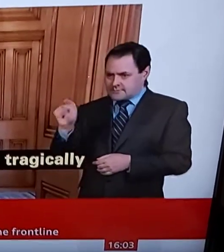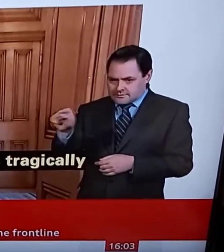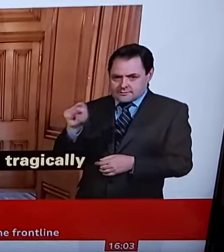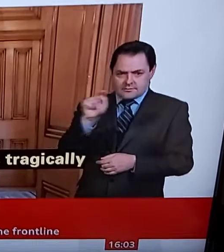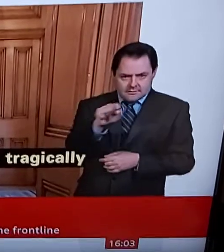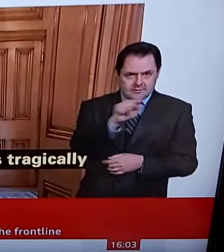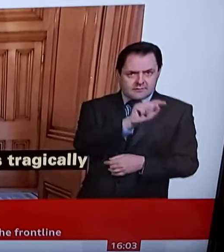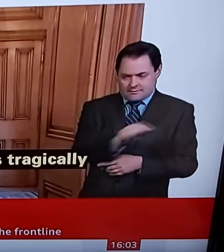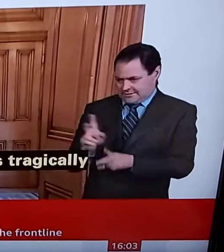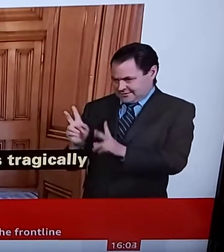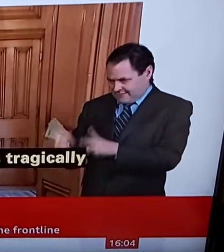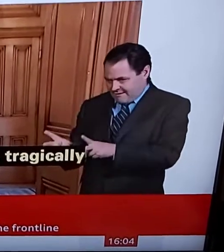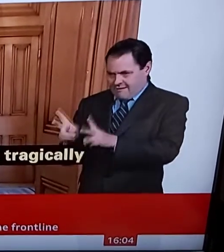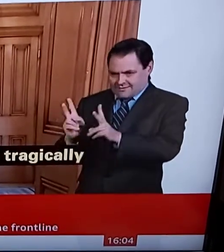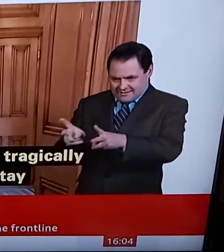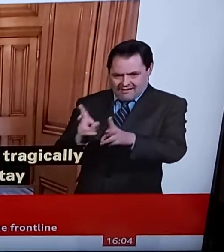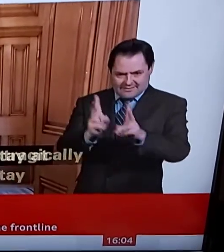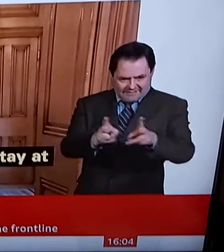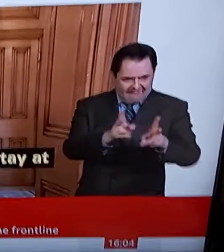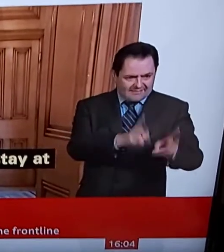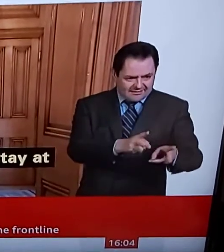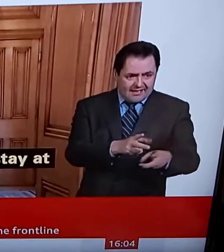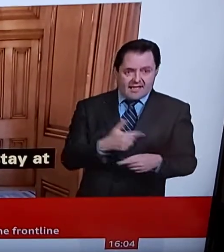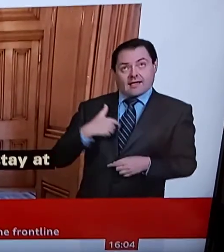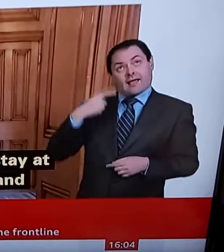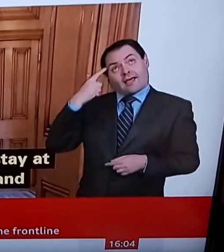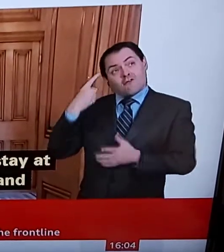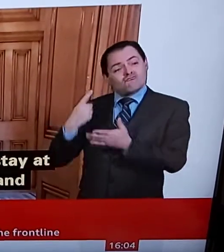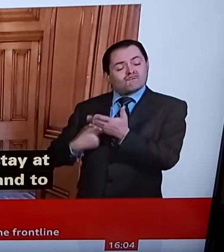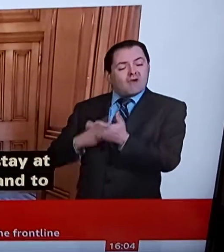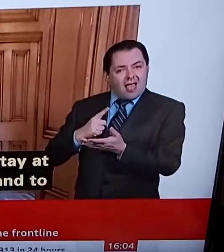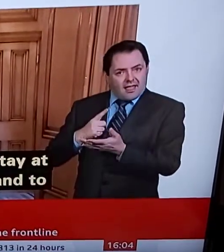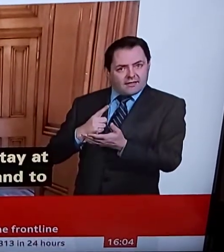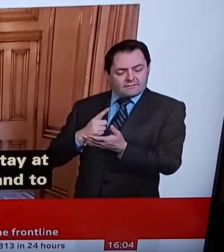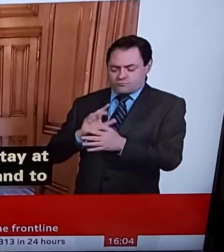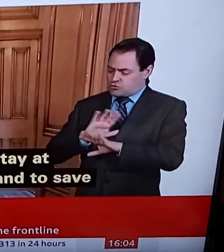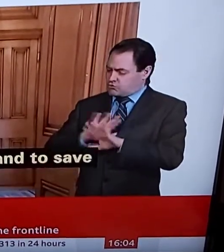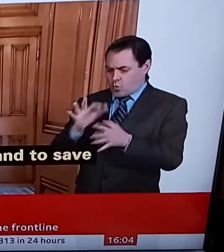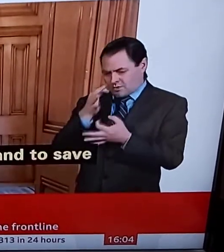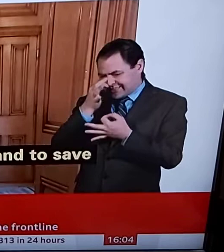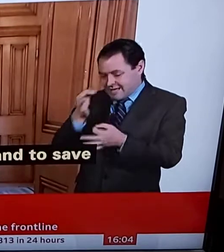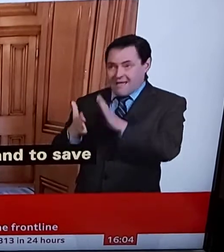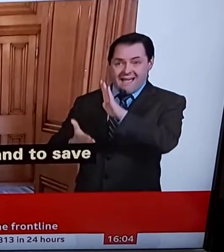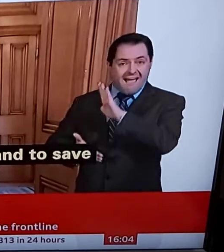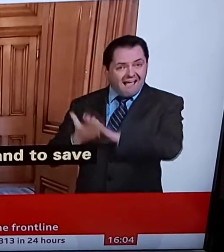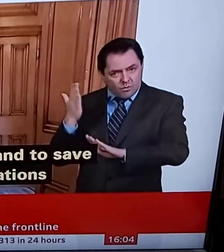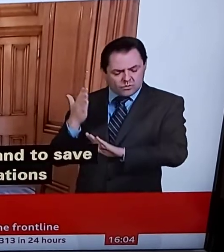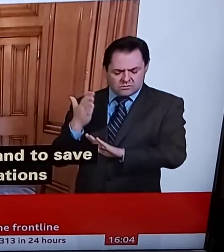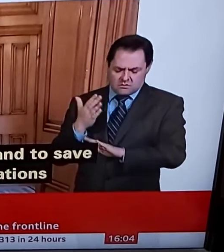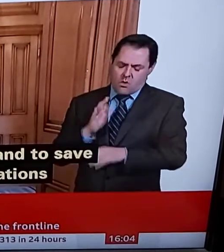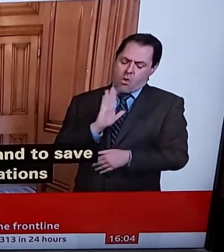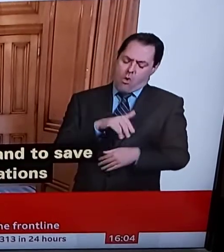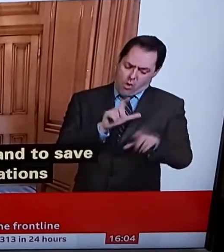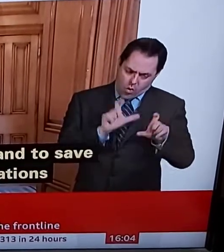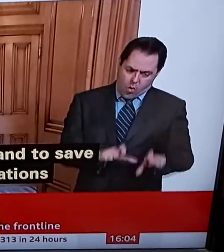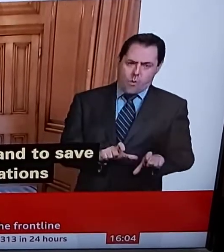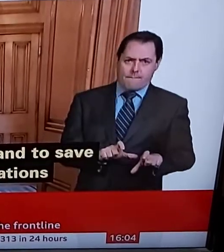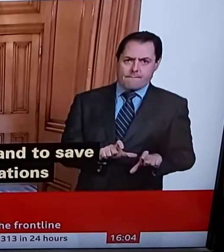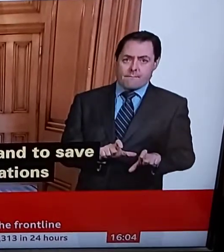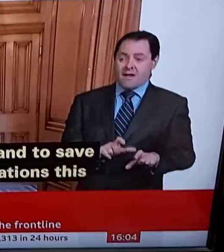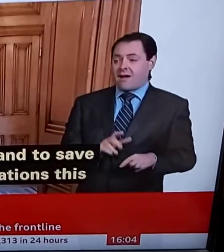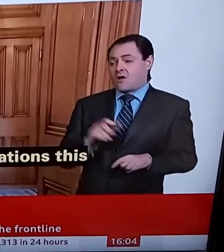NHS and to save lives. Whatever the temptations this weekend, please don't go outside to visit the lakes,